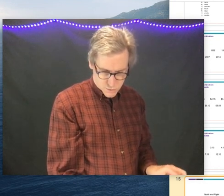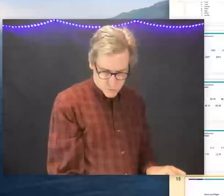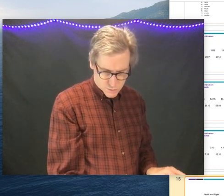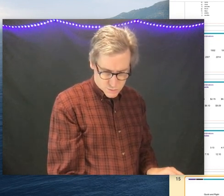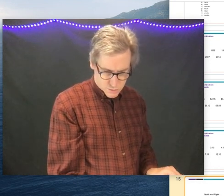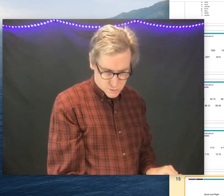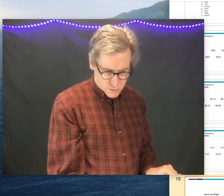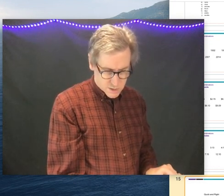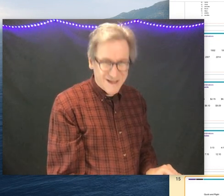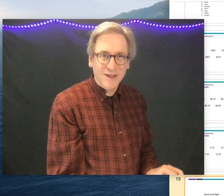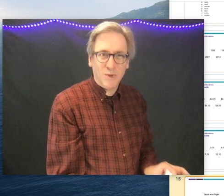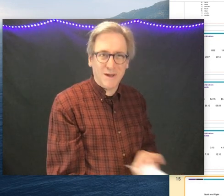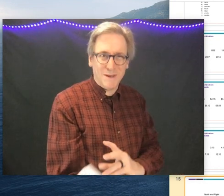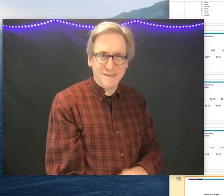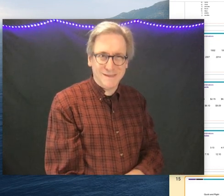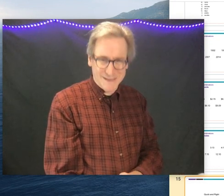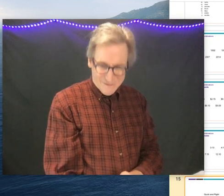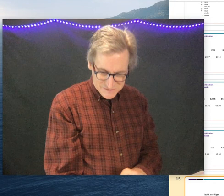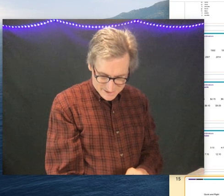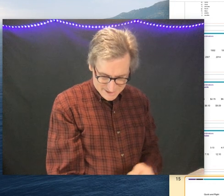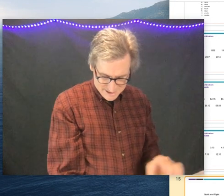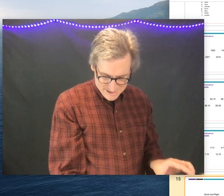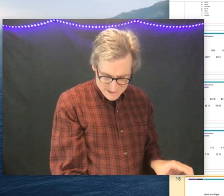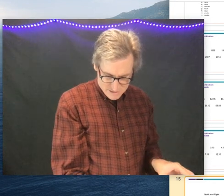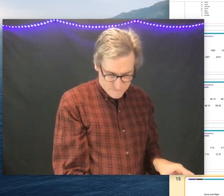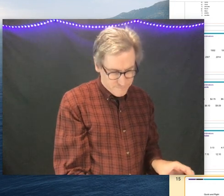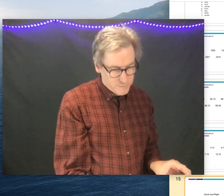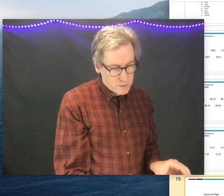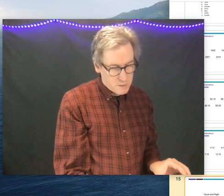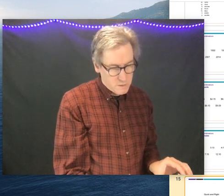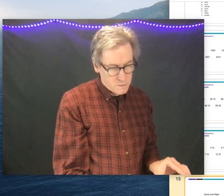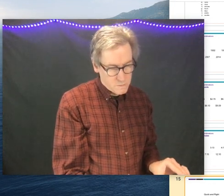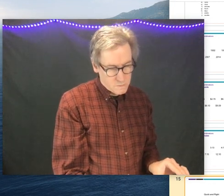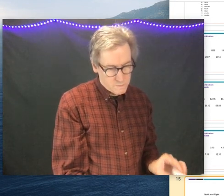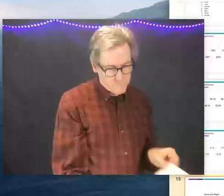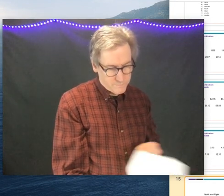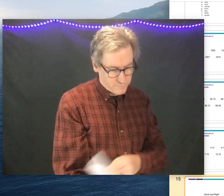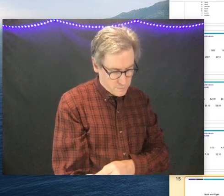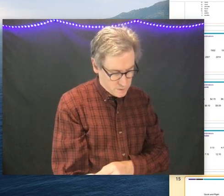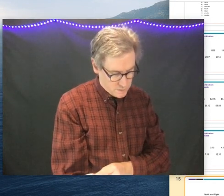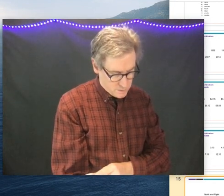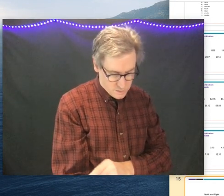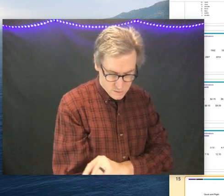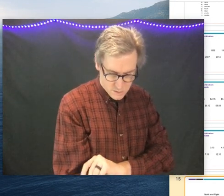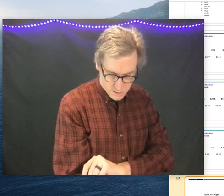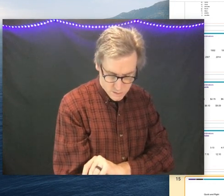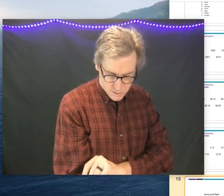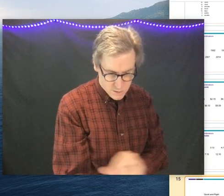talk amongst yourselves.